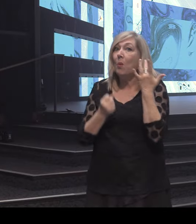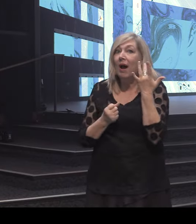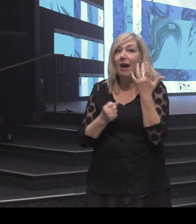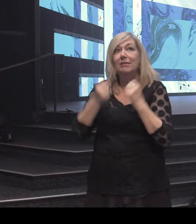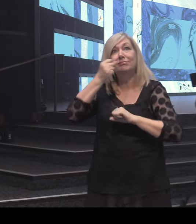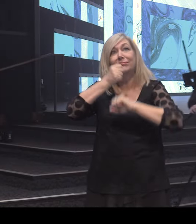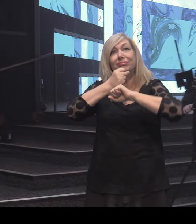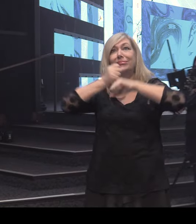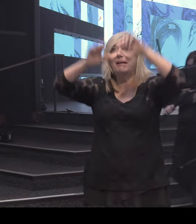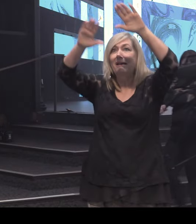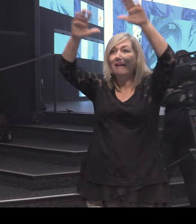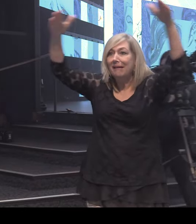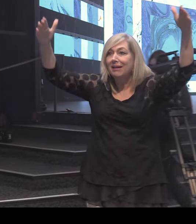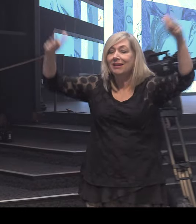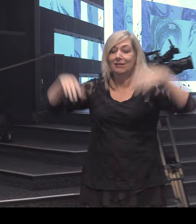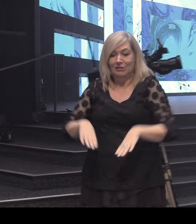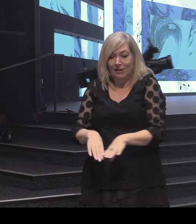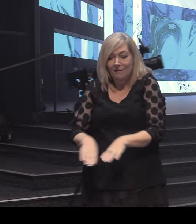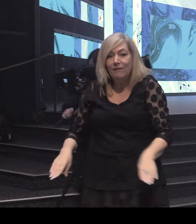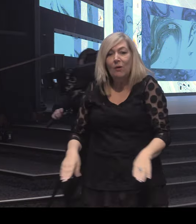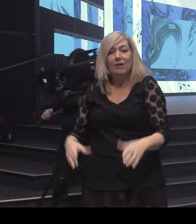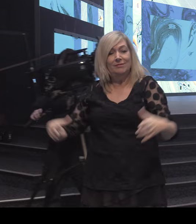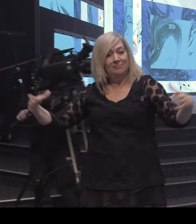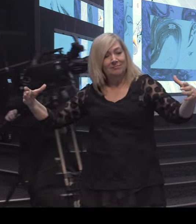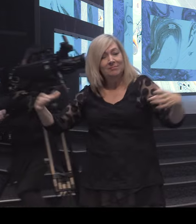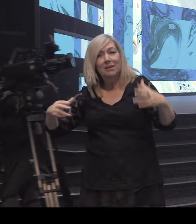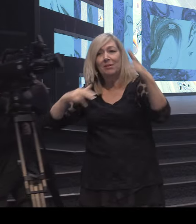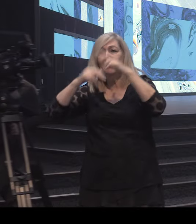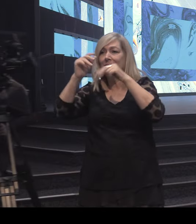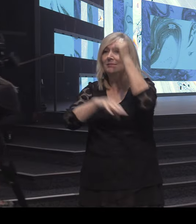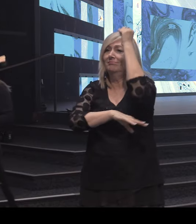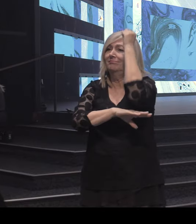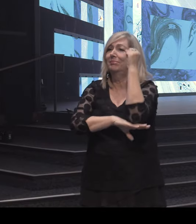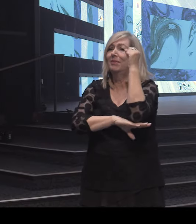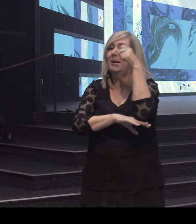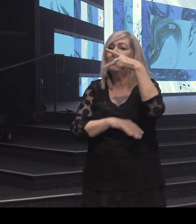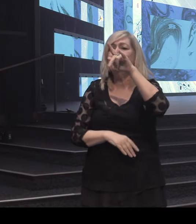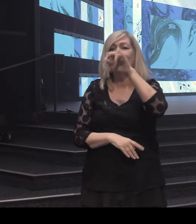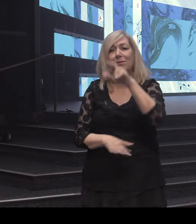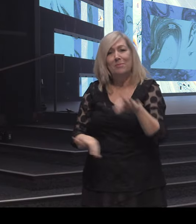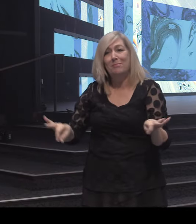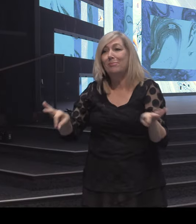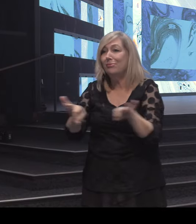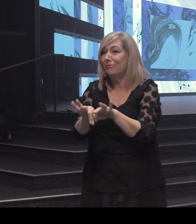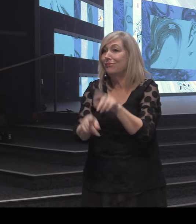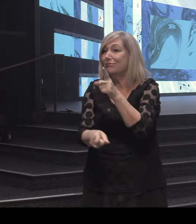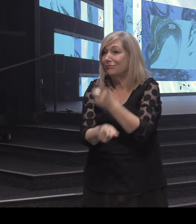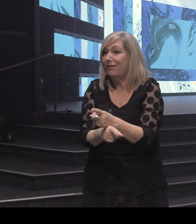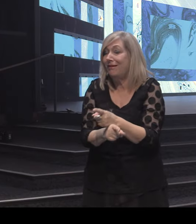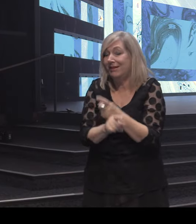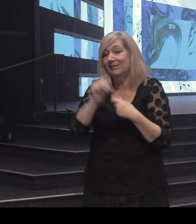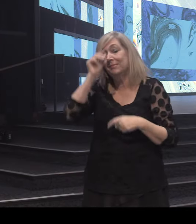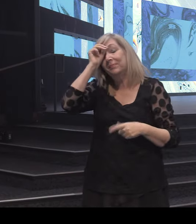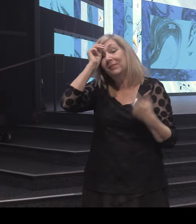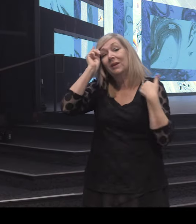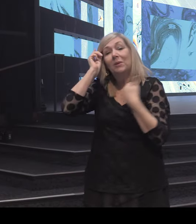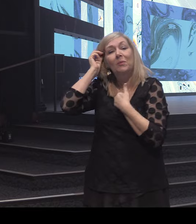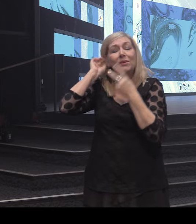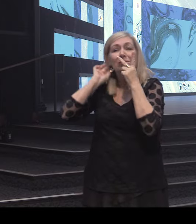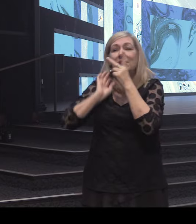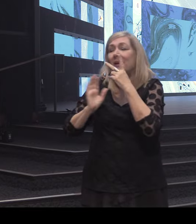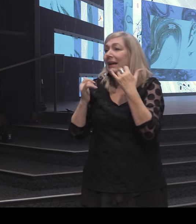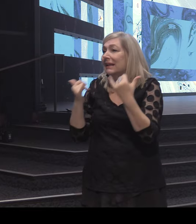up the floors above, hold up the roof, bring stability to the entire construction, right? And what we're